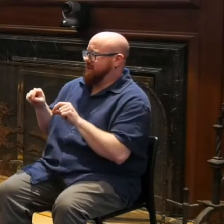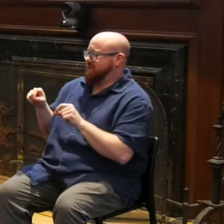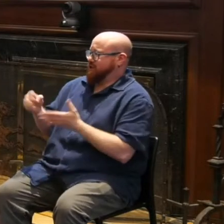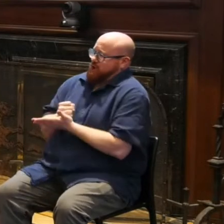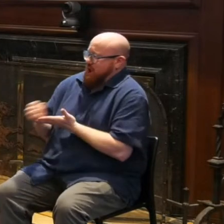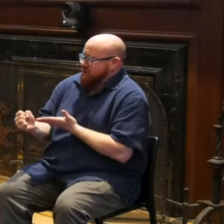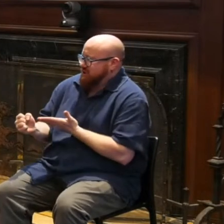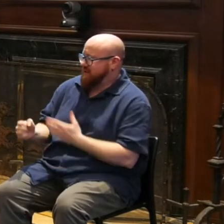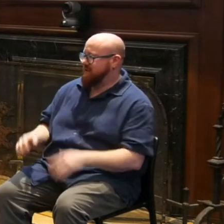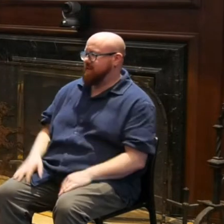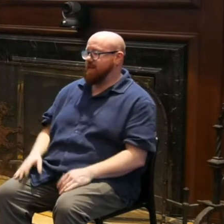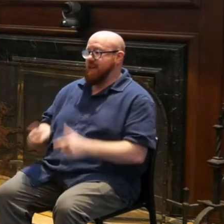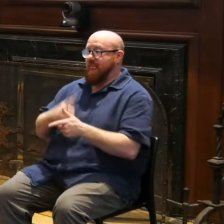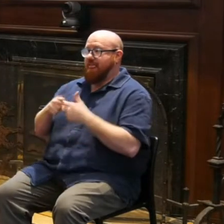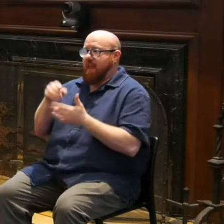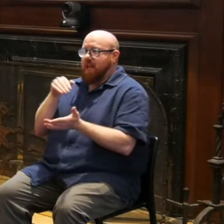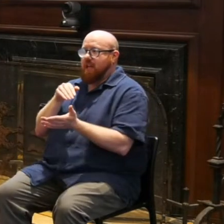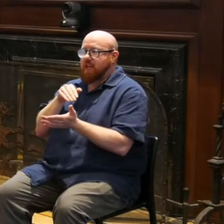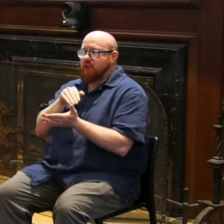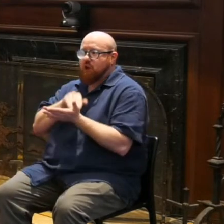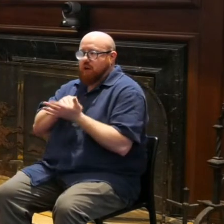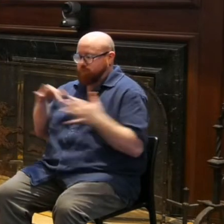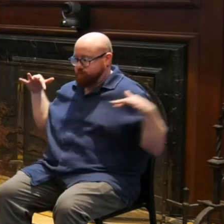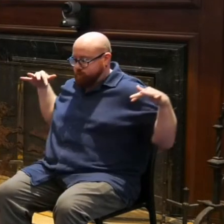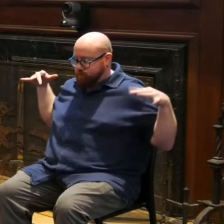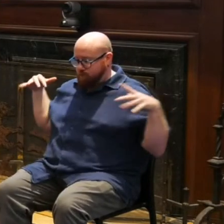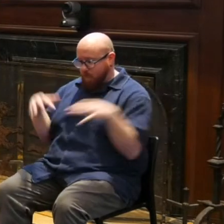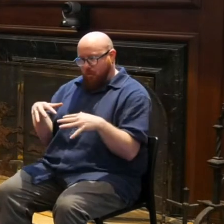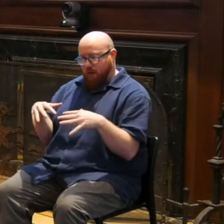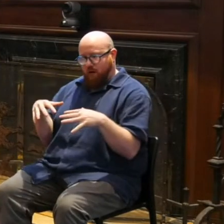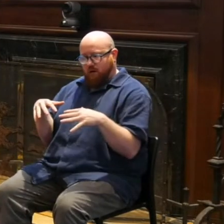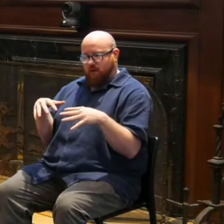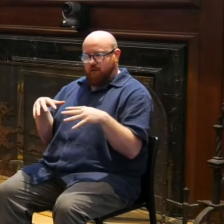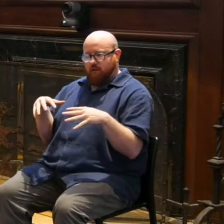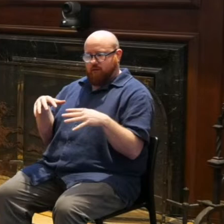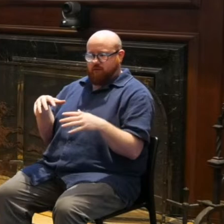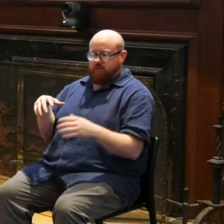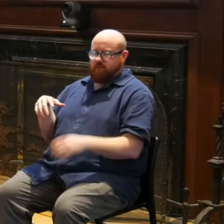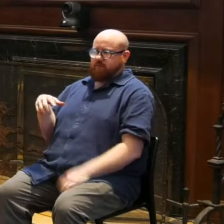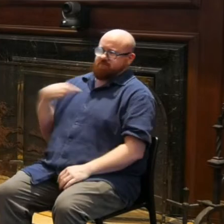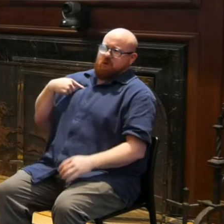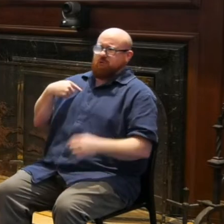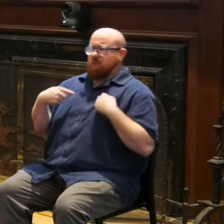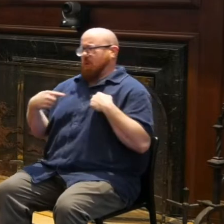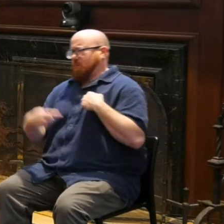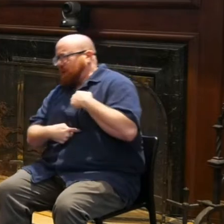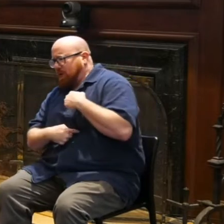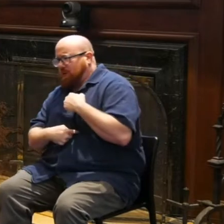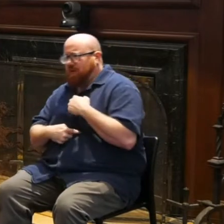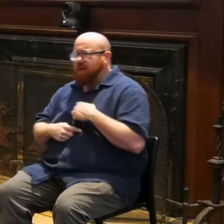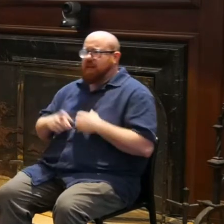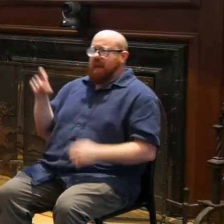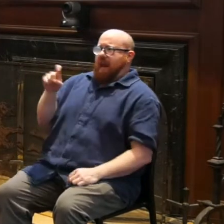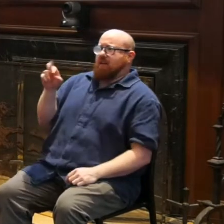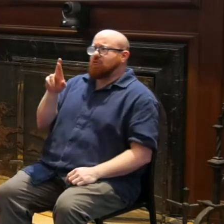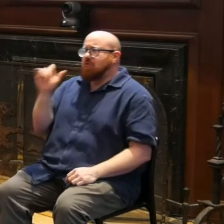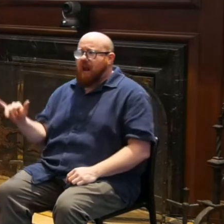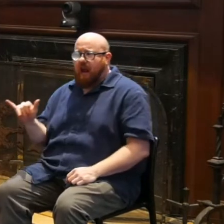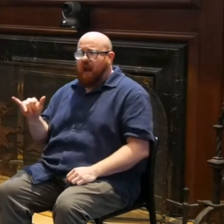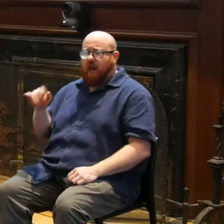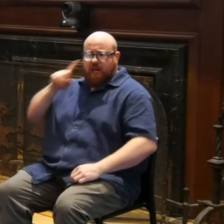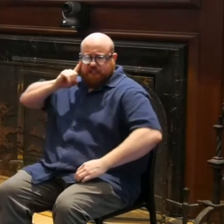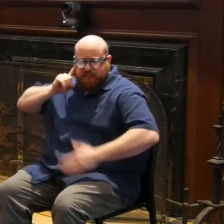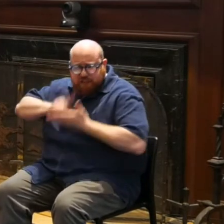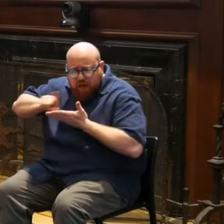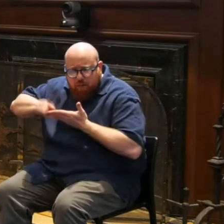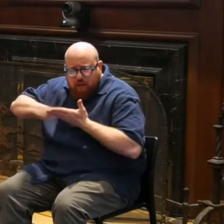Suddenly, a swarm of doctors swooned around me. They poked, prodded, x-rayed, and examined me.